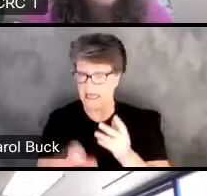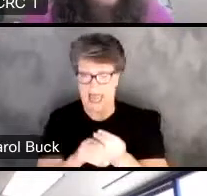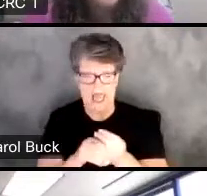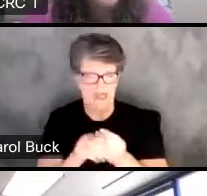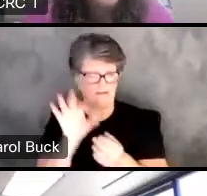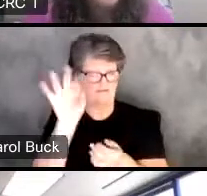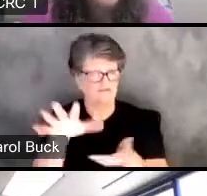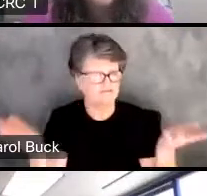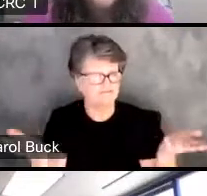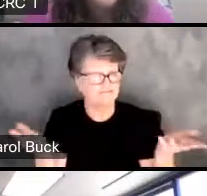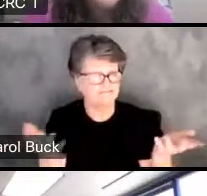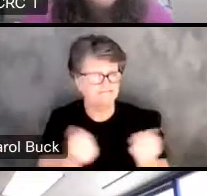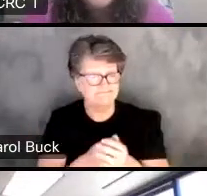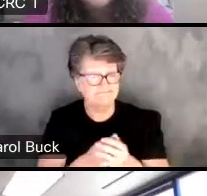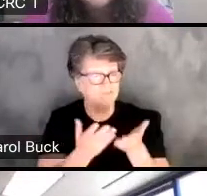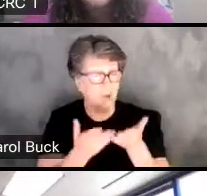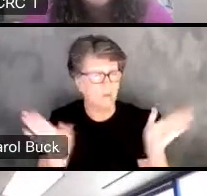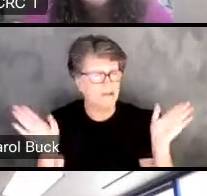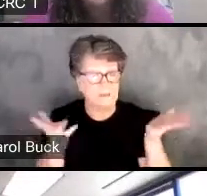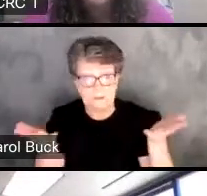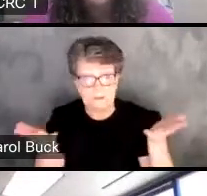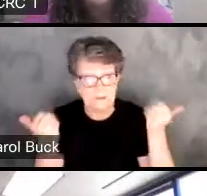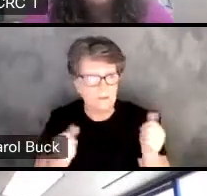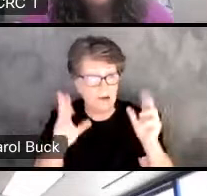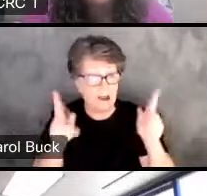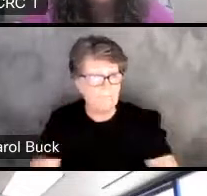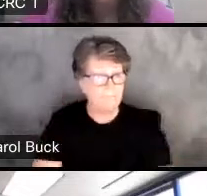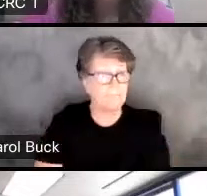out there again, have anything they'd like to bring up to the group?